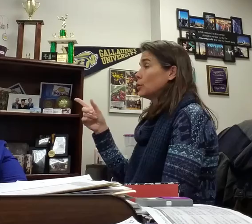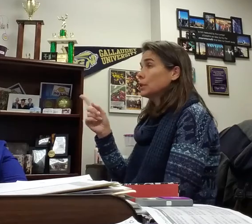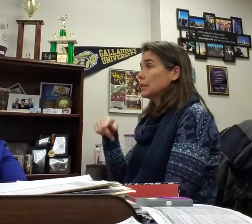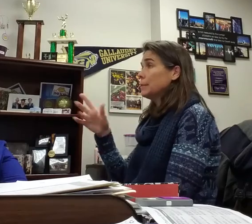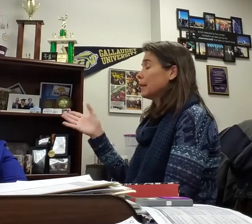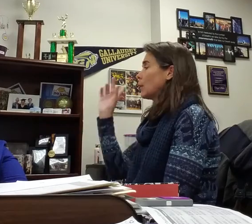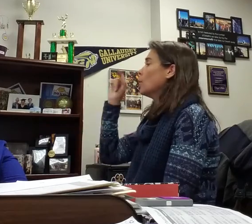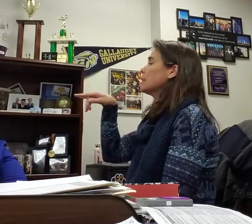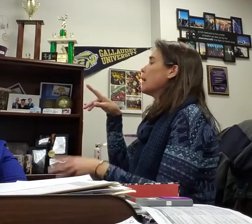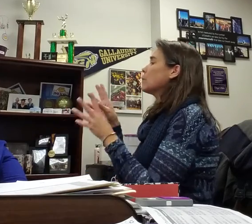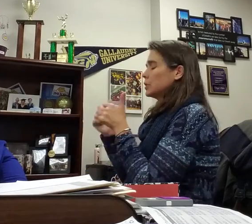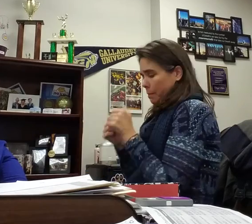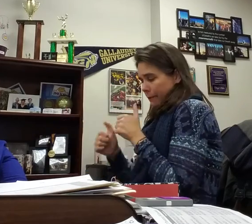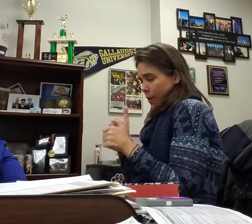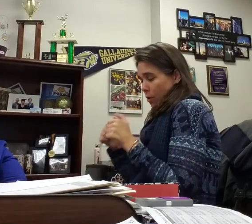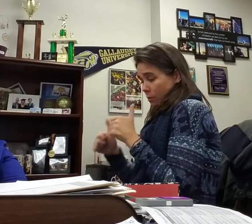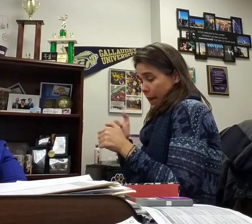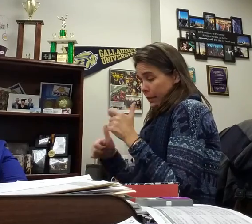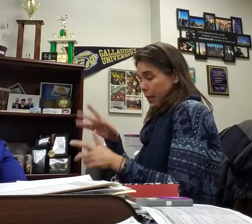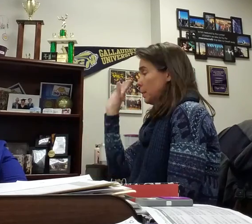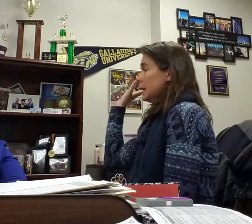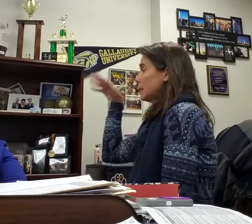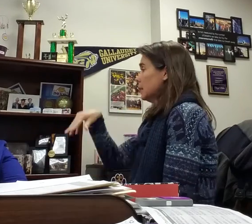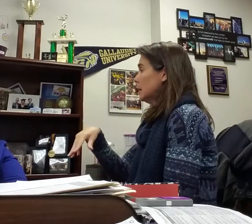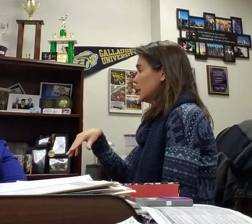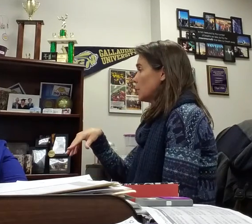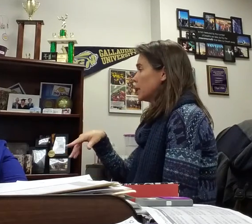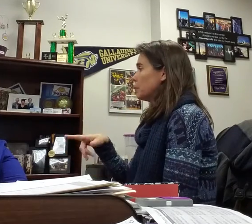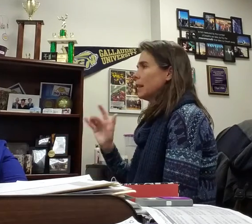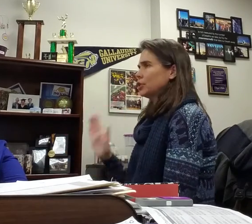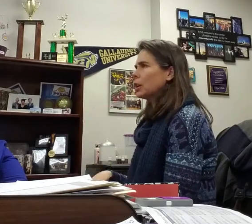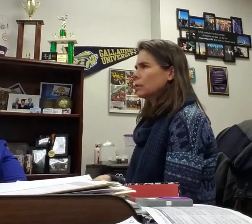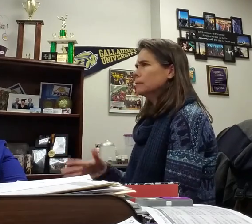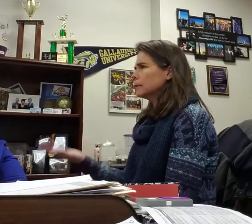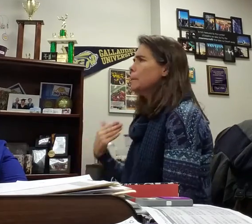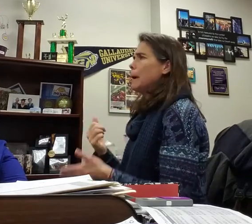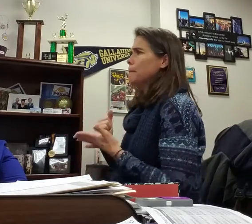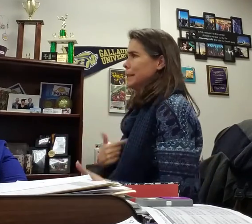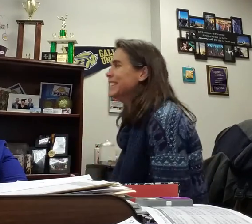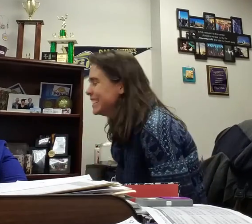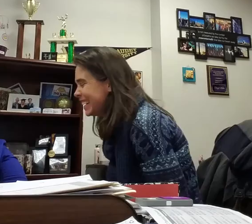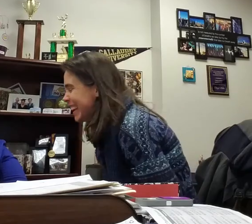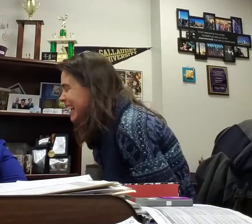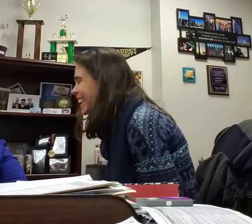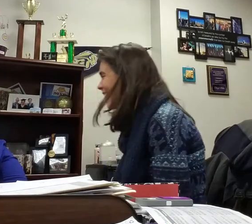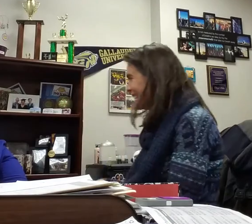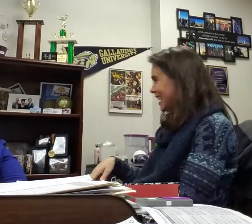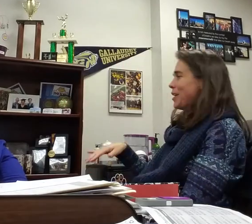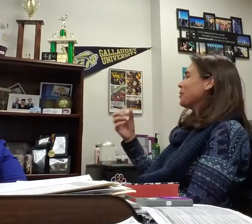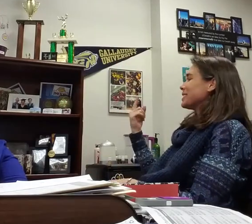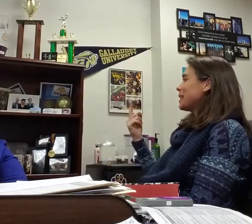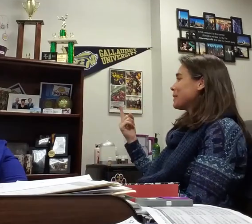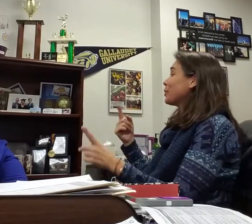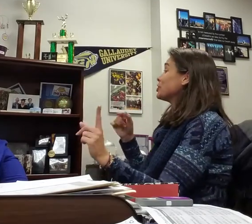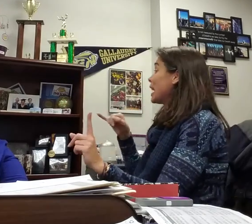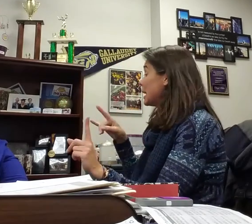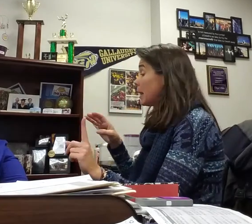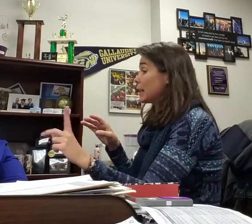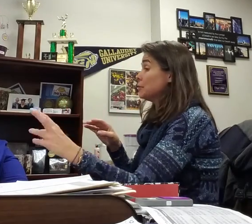could see me like, what if I was on my phone back there being, but you'd be like, Cheryl, come help me. Yeah. Or something, or Jade, like if